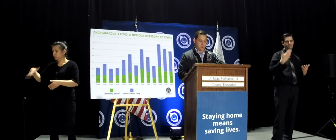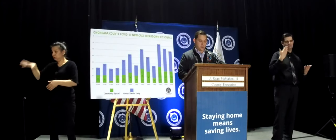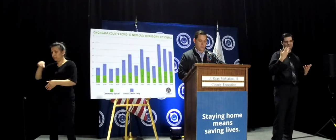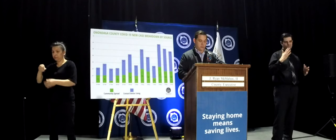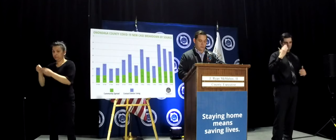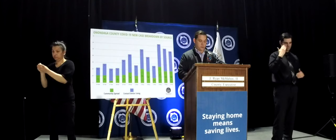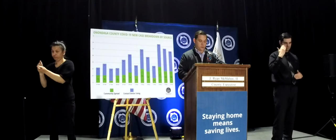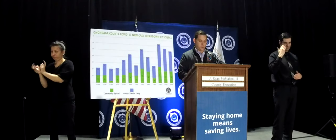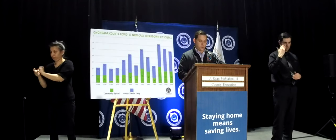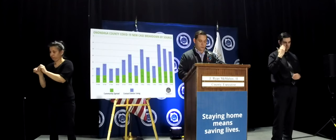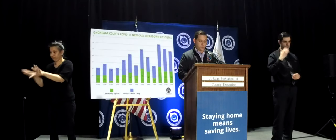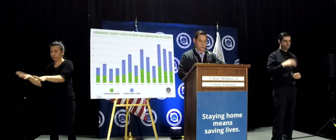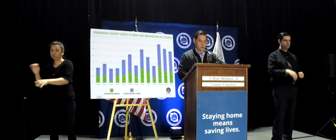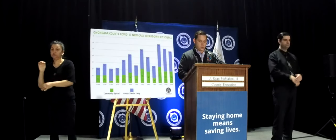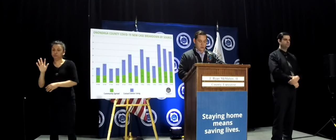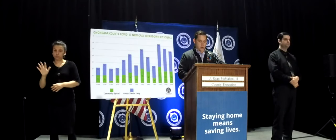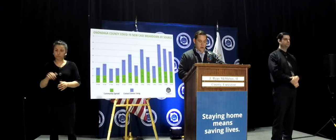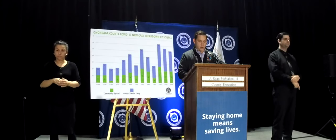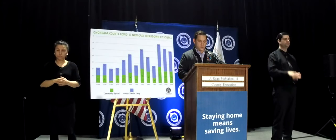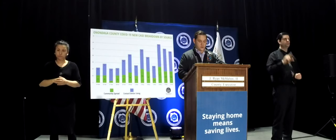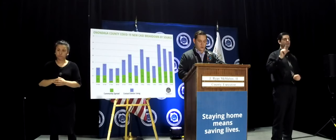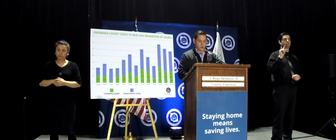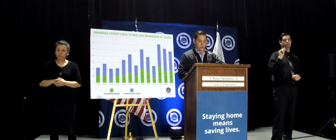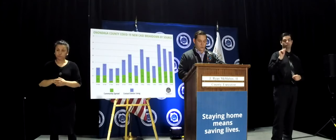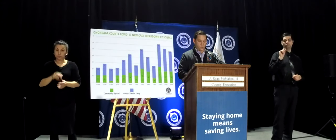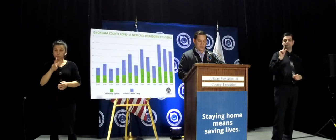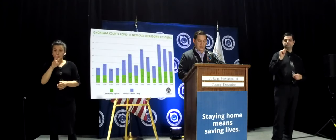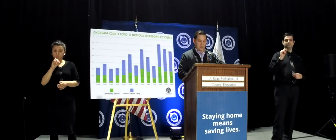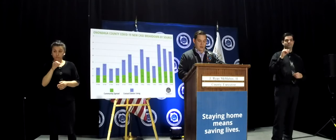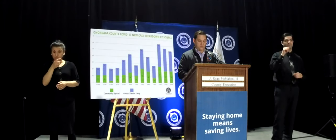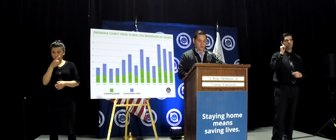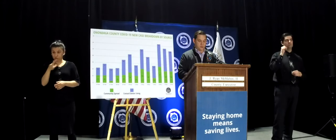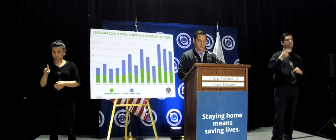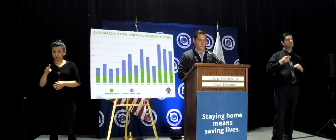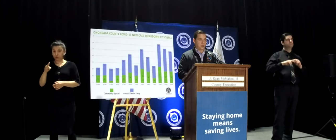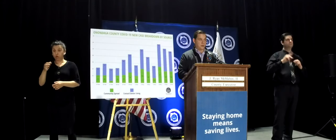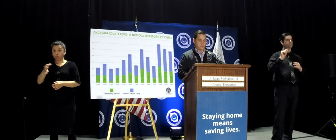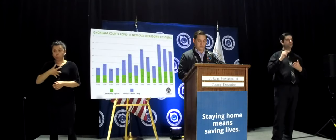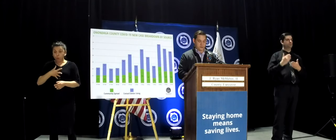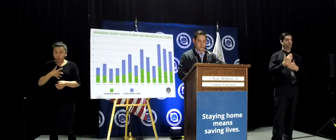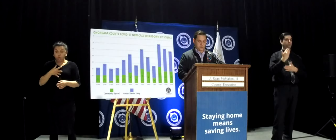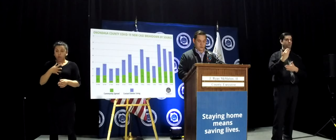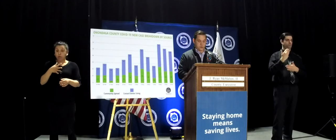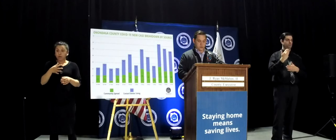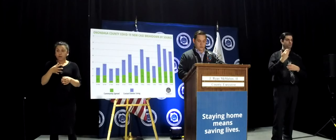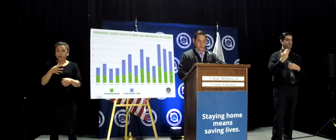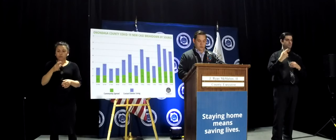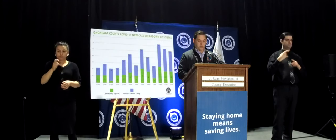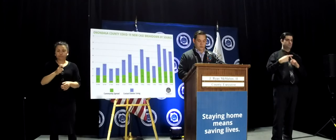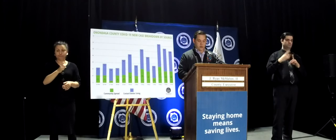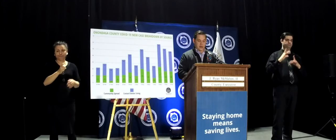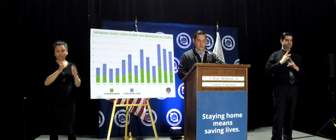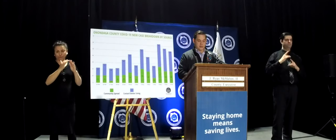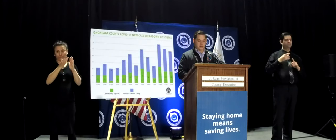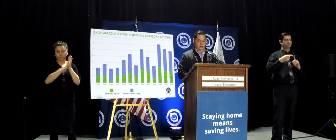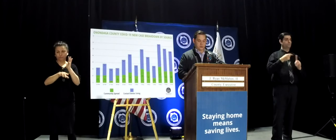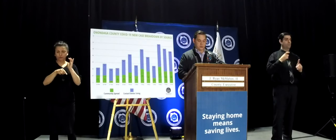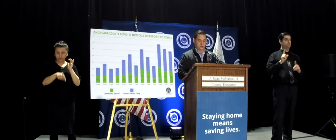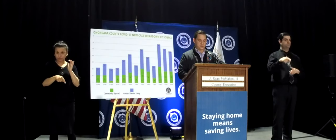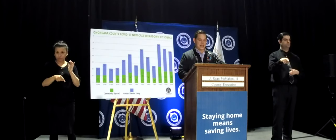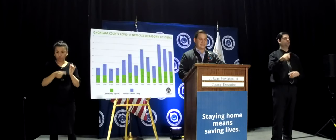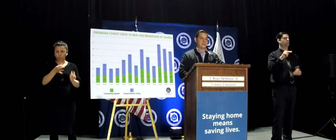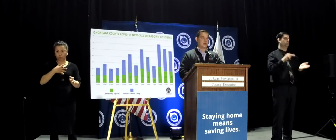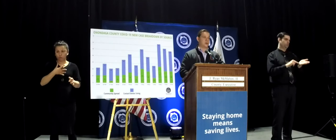of these are coming from nursing homes. So we now have, out of the 52, 33 are contacts